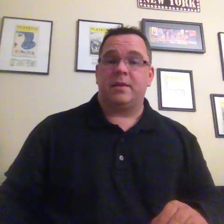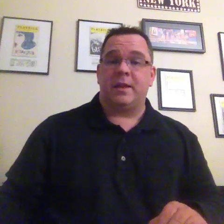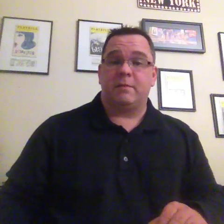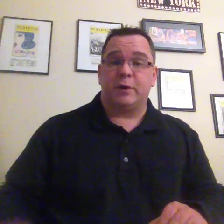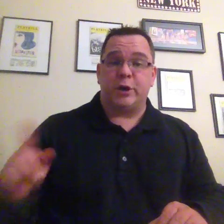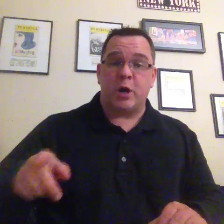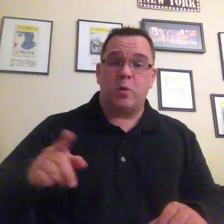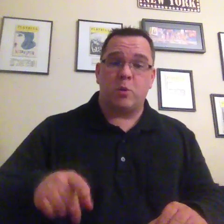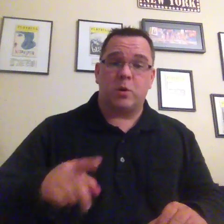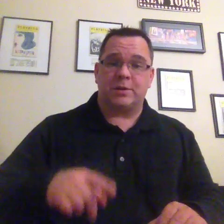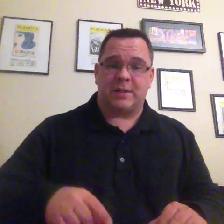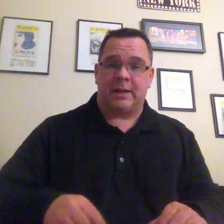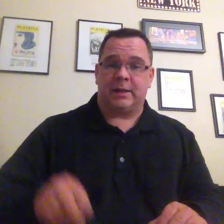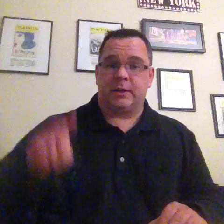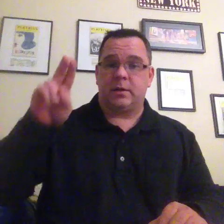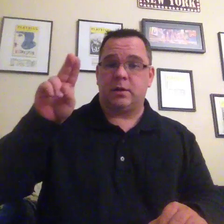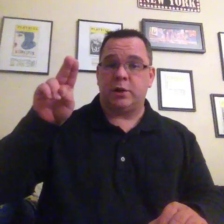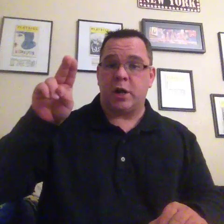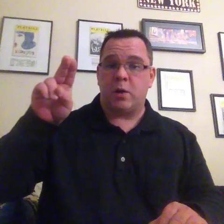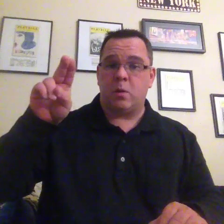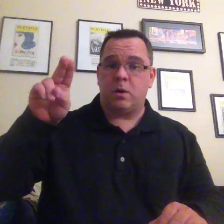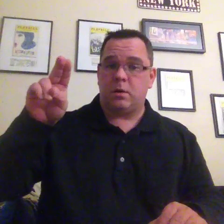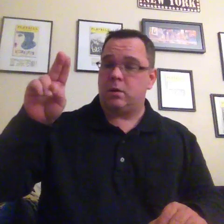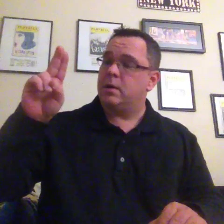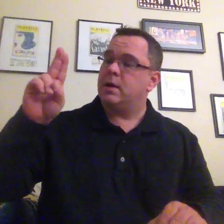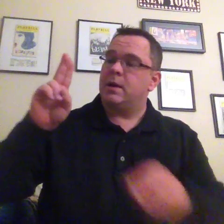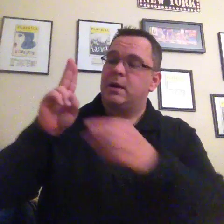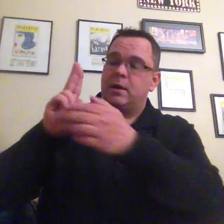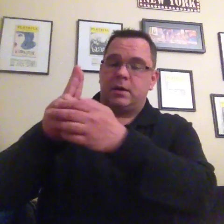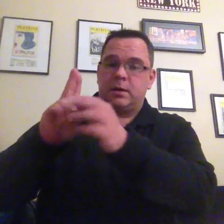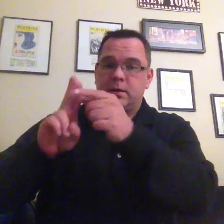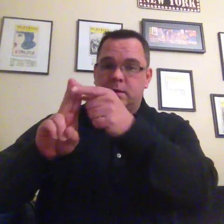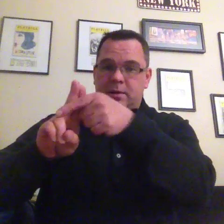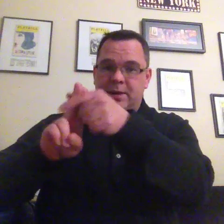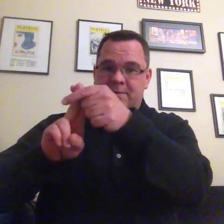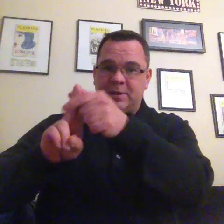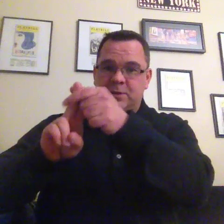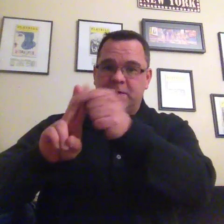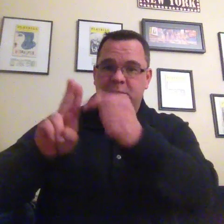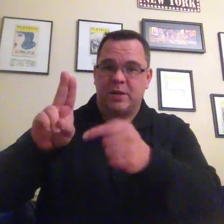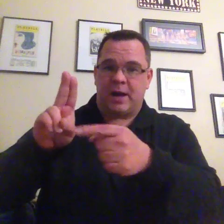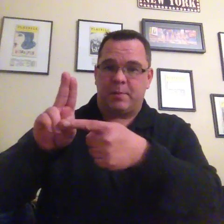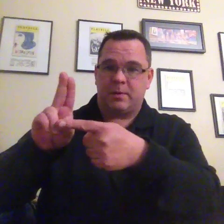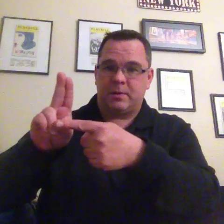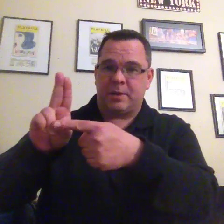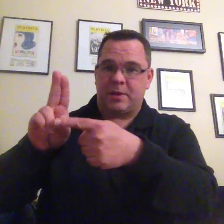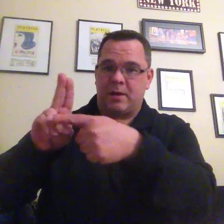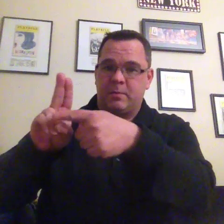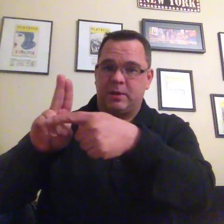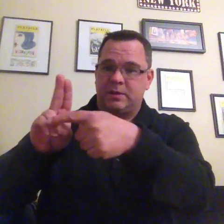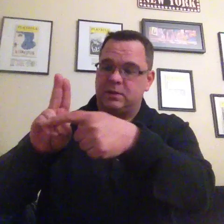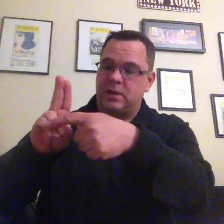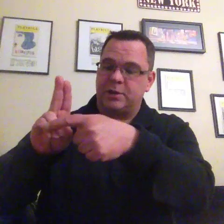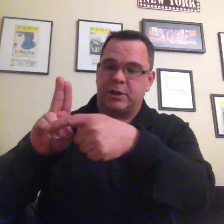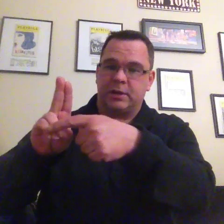Then for no more sailing. No. You have these two fingers up. The thumb is touching